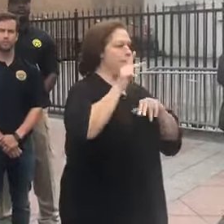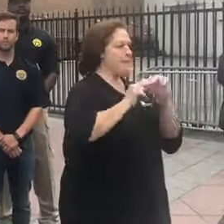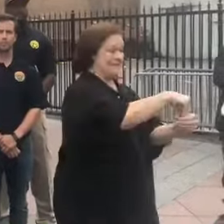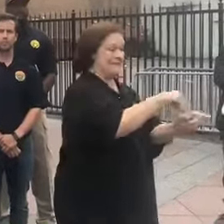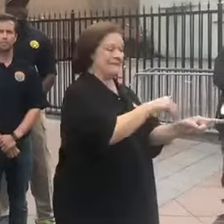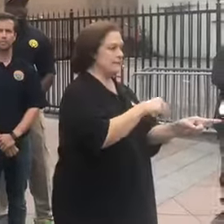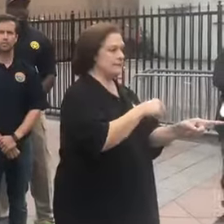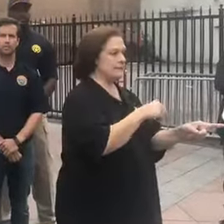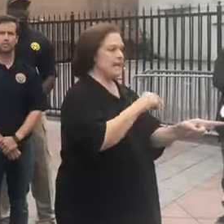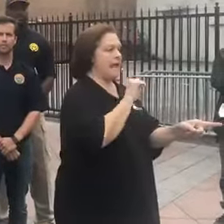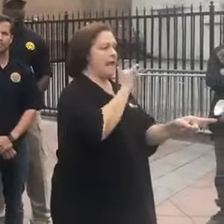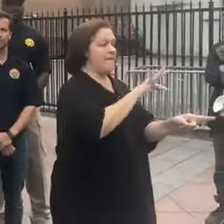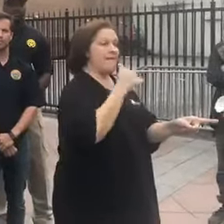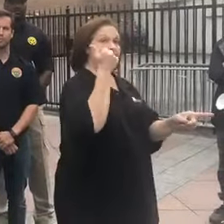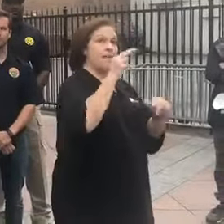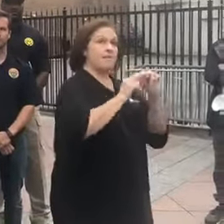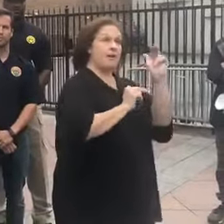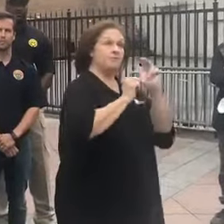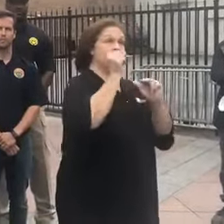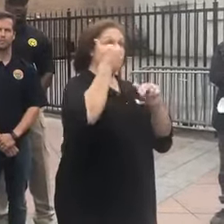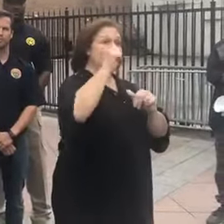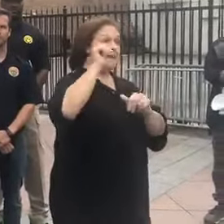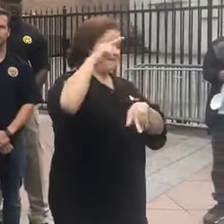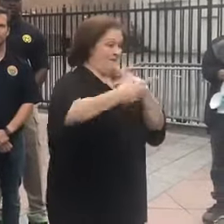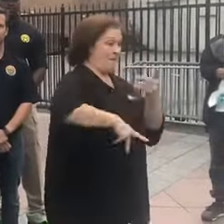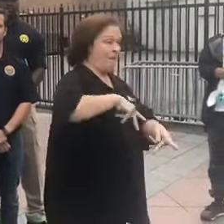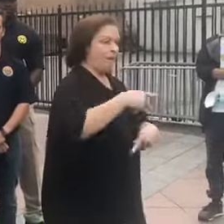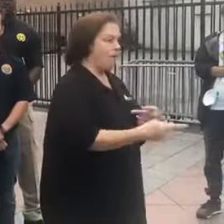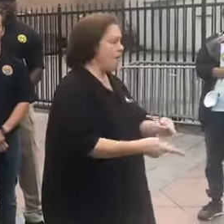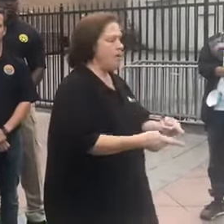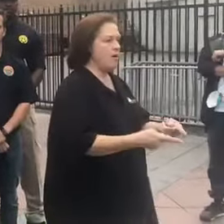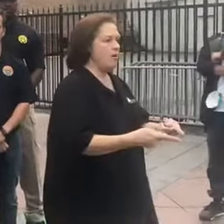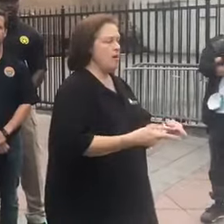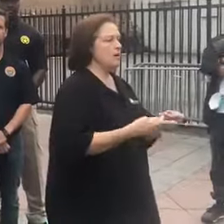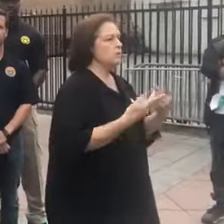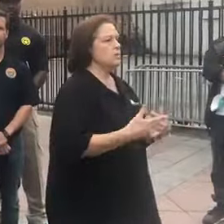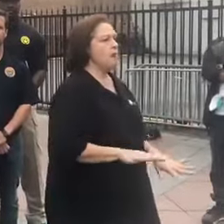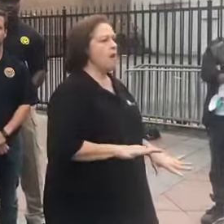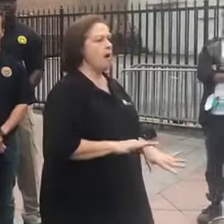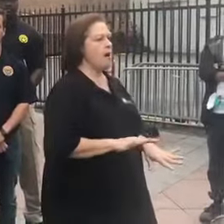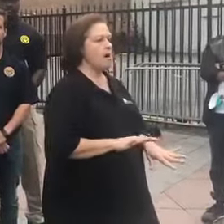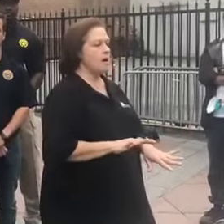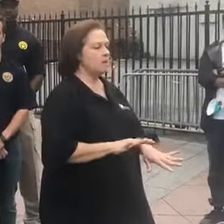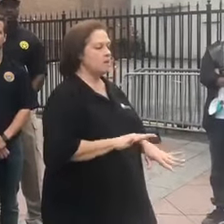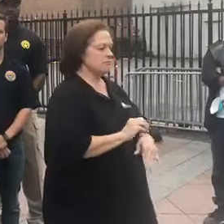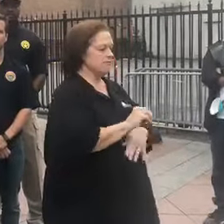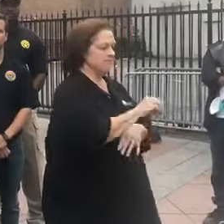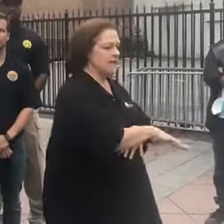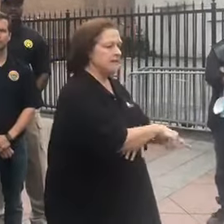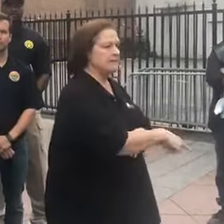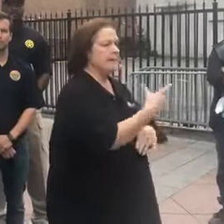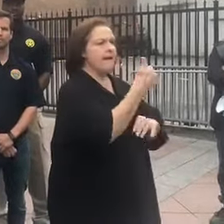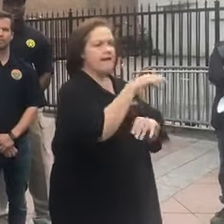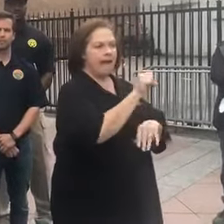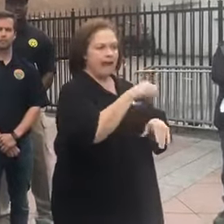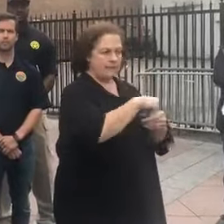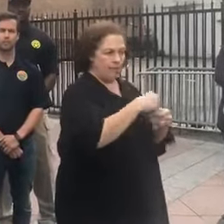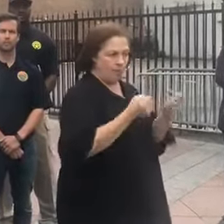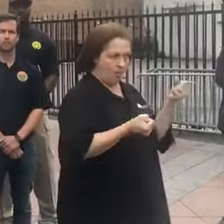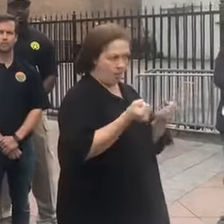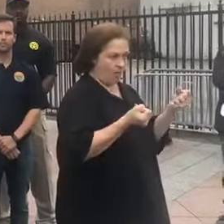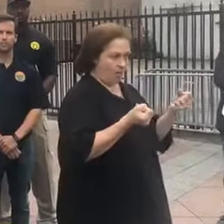gasoline to a conclusion on the site that it sits on. However, we have to prepare for the worst in